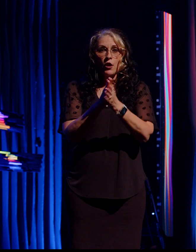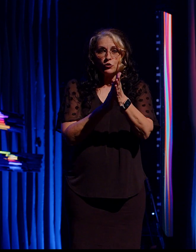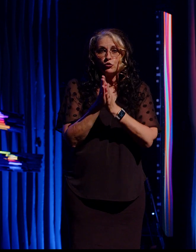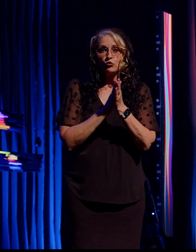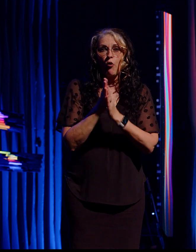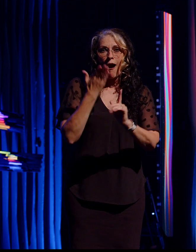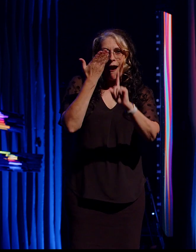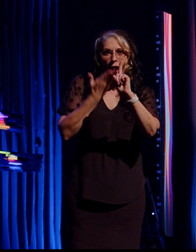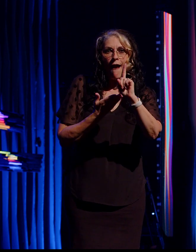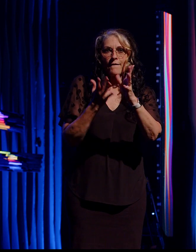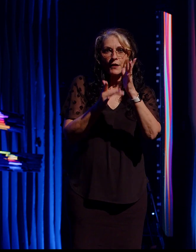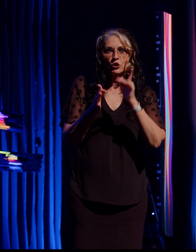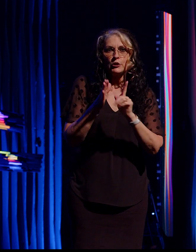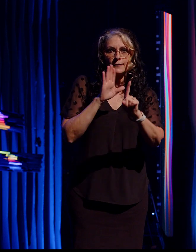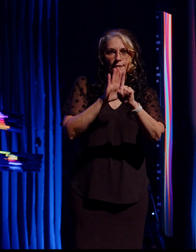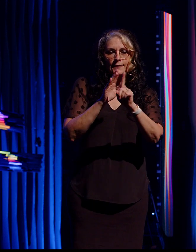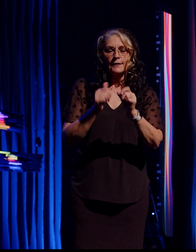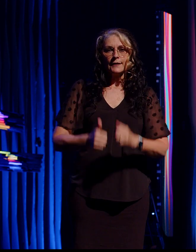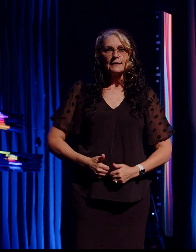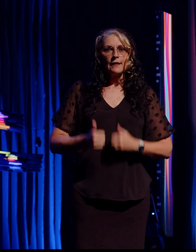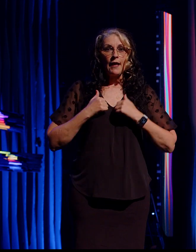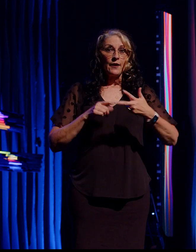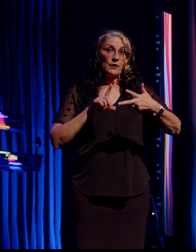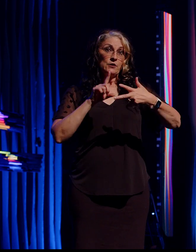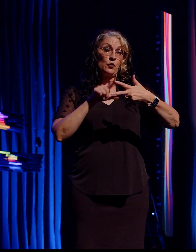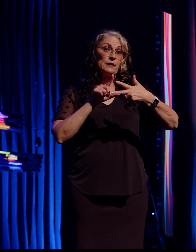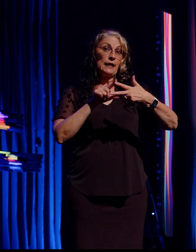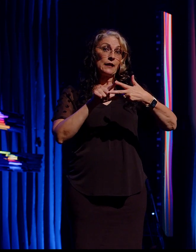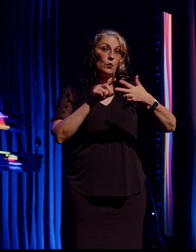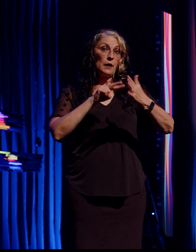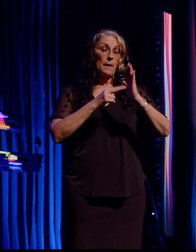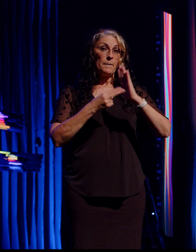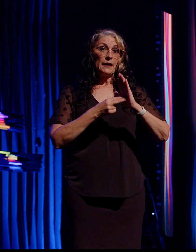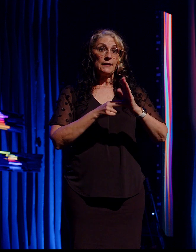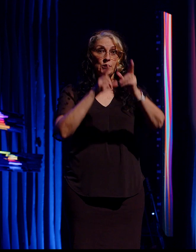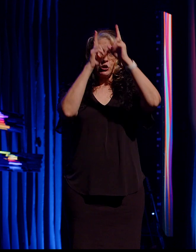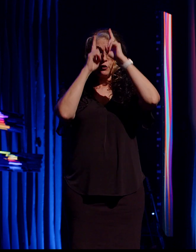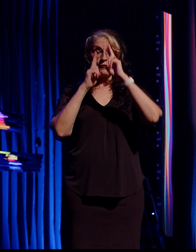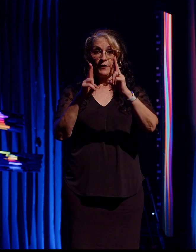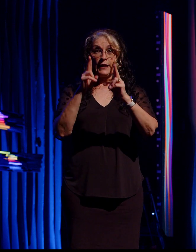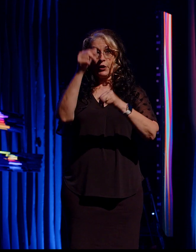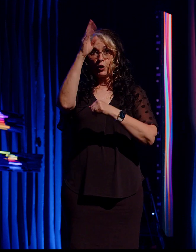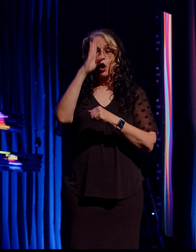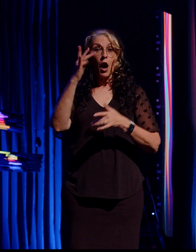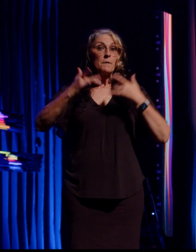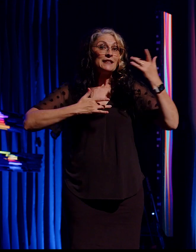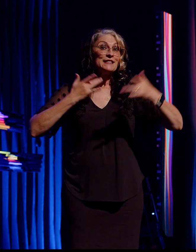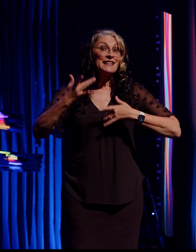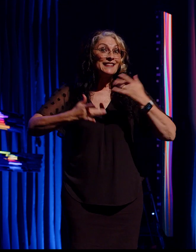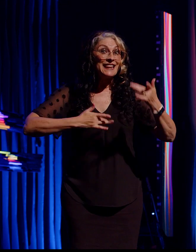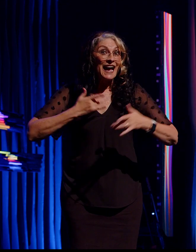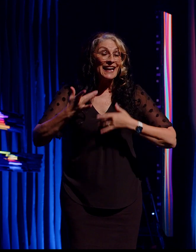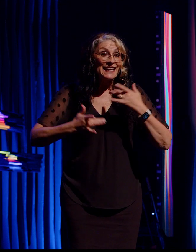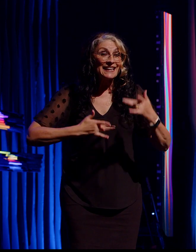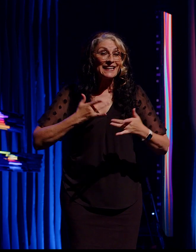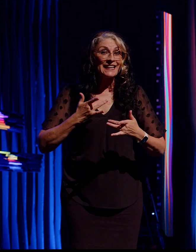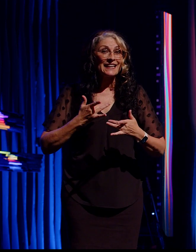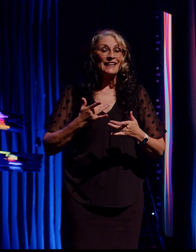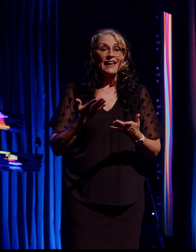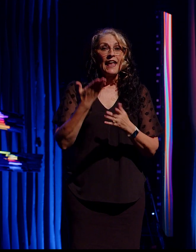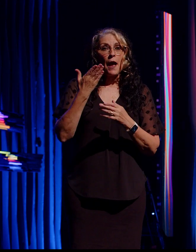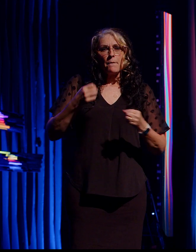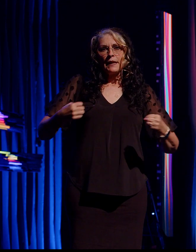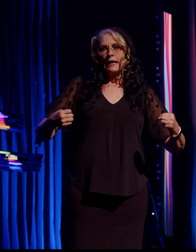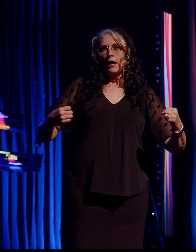drive him in his life. So point number two, what does it mean to fear God? Fearing God means delighting in him and